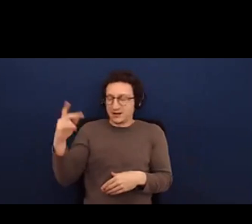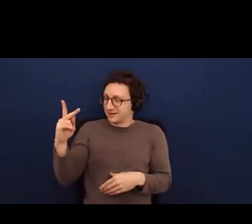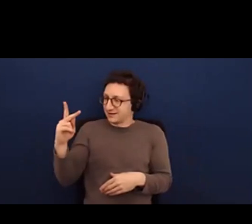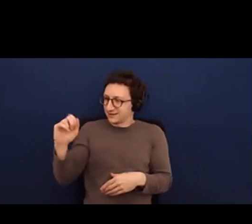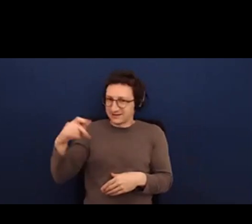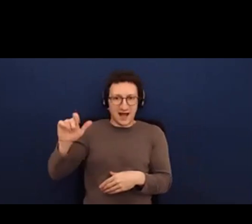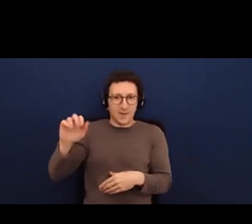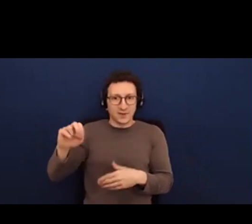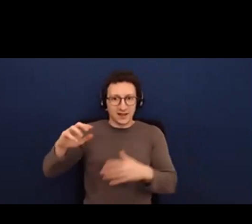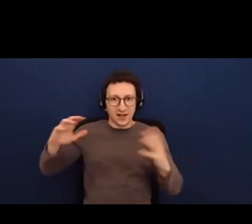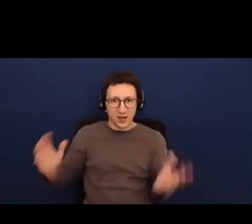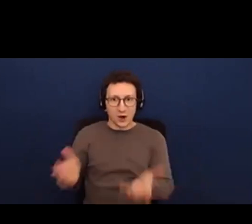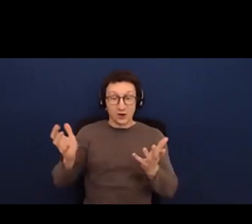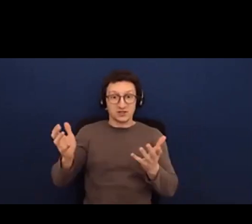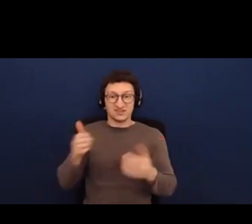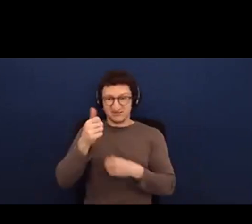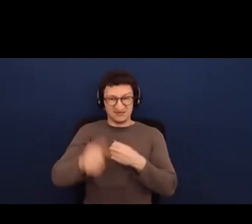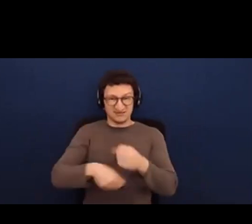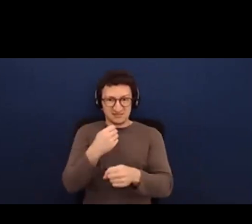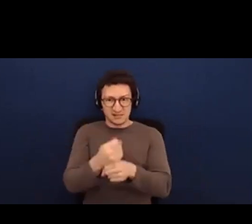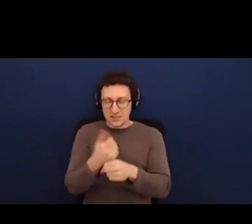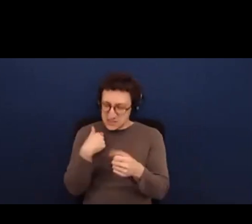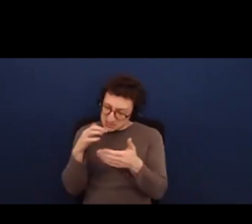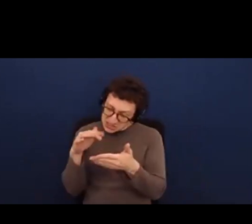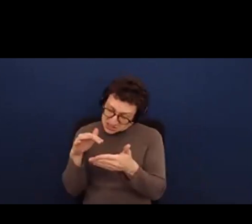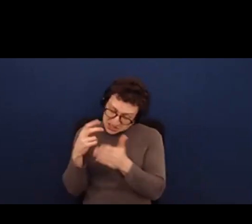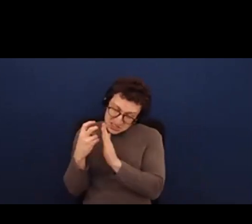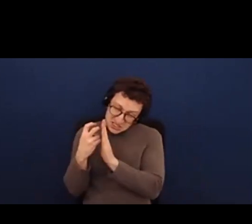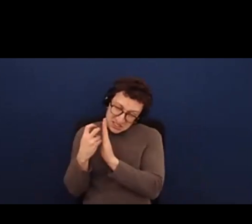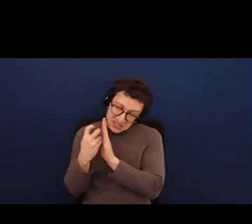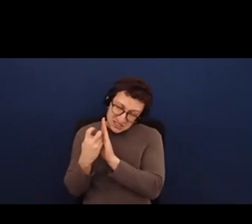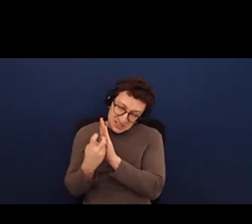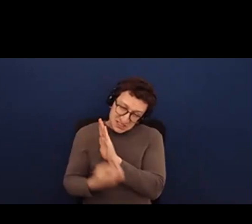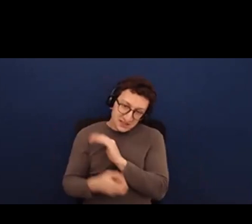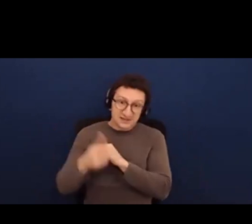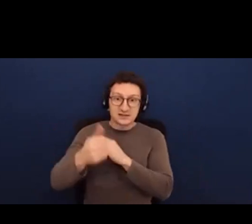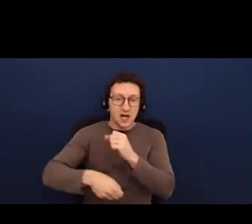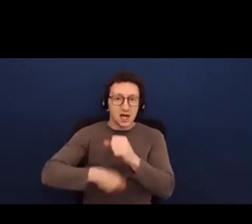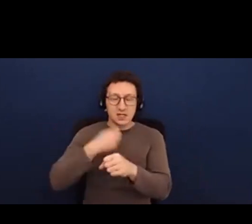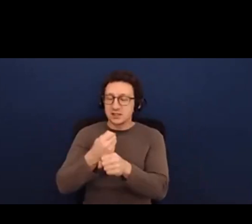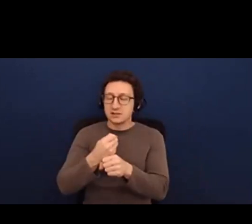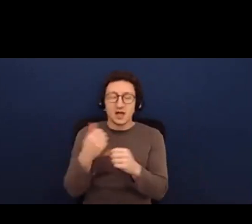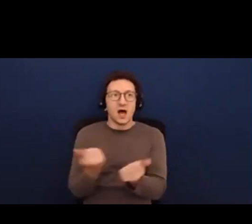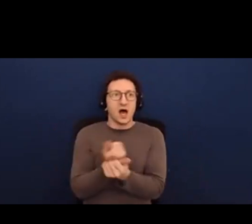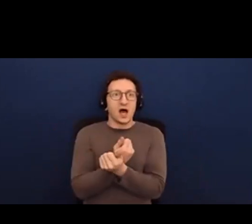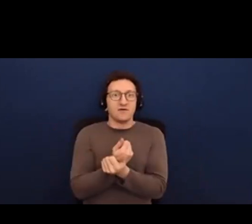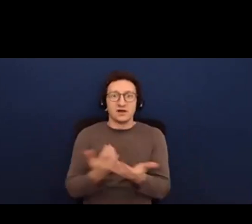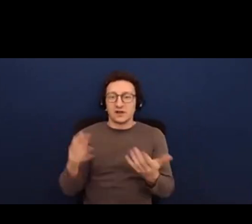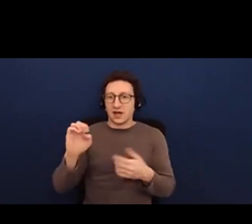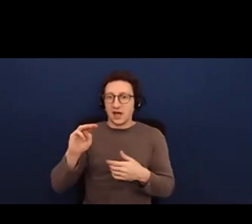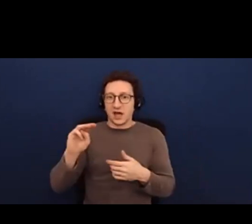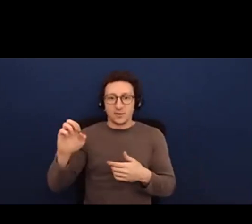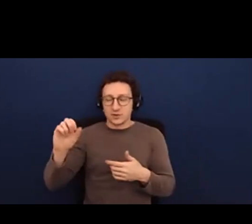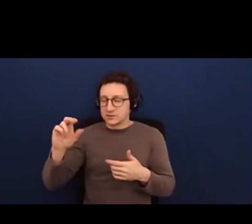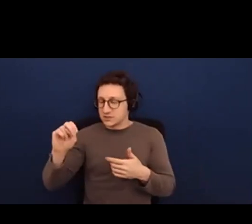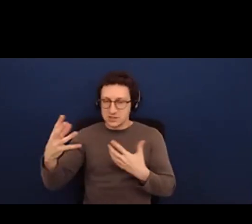Emerson, I couldn't get out for 10 years. Really, I was reading, I was obsessed with Emerson and everybody connected with